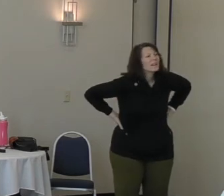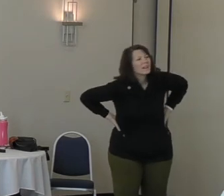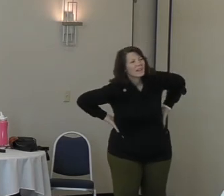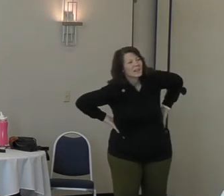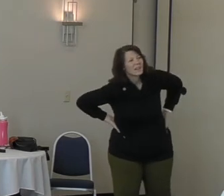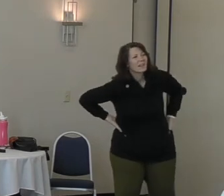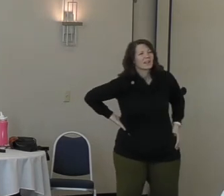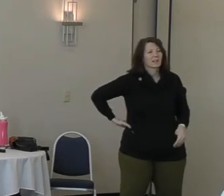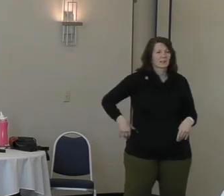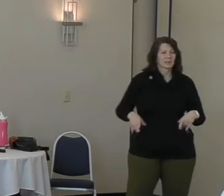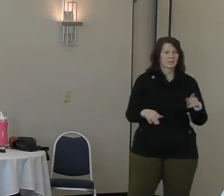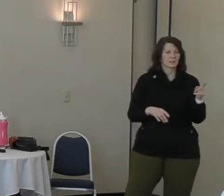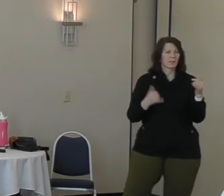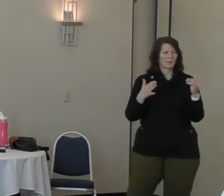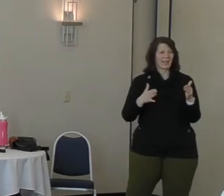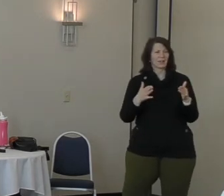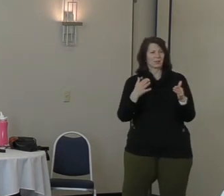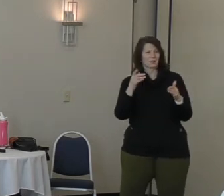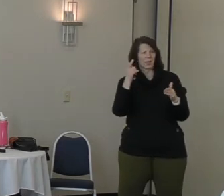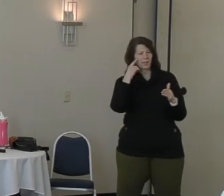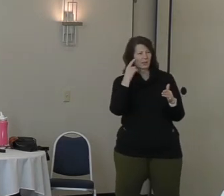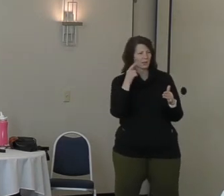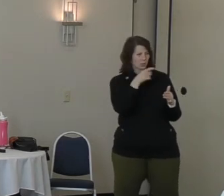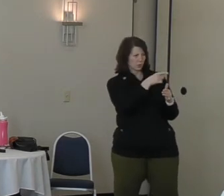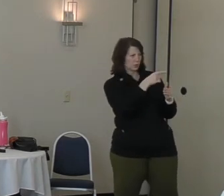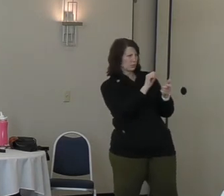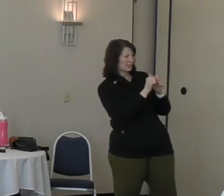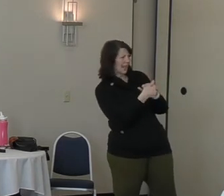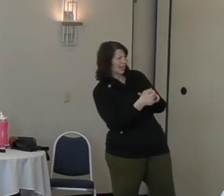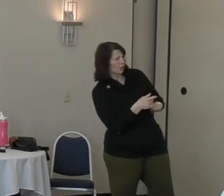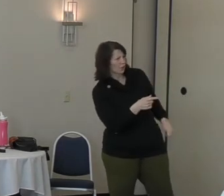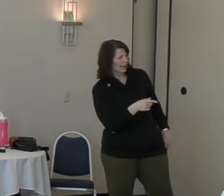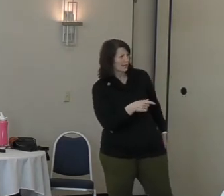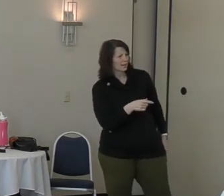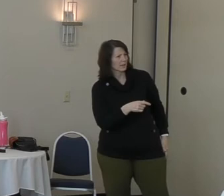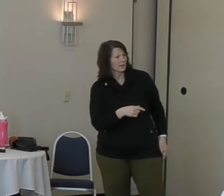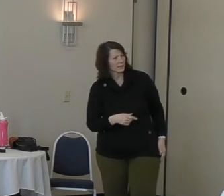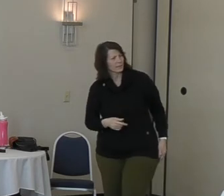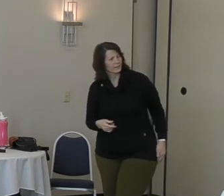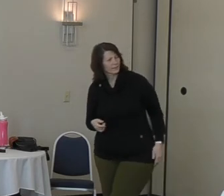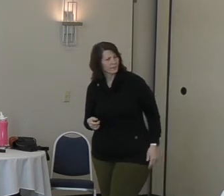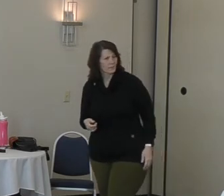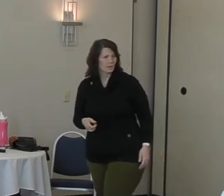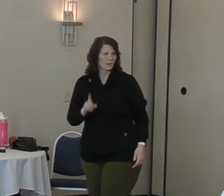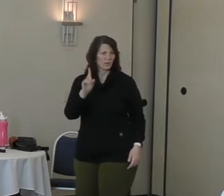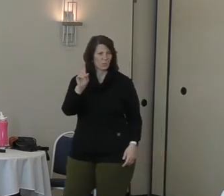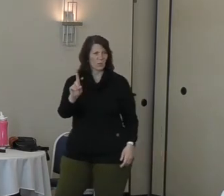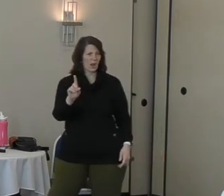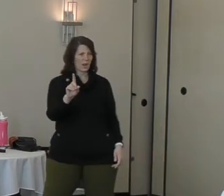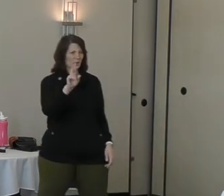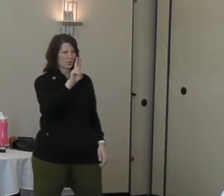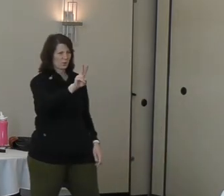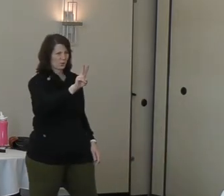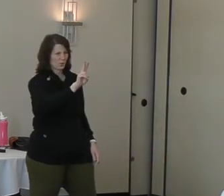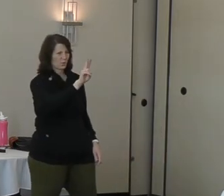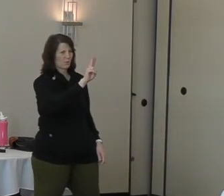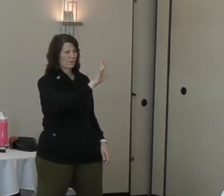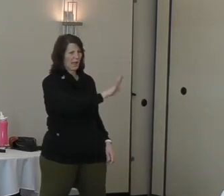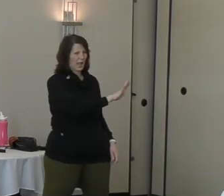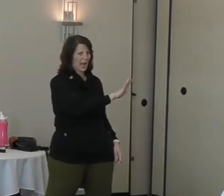Where you think they should be. Do you tailor it where, you know, 1, 2, 5 are